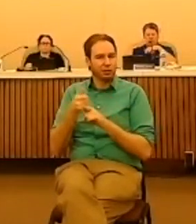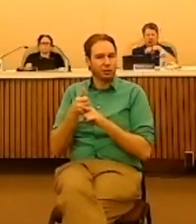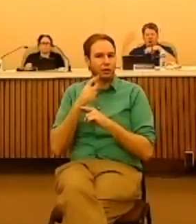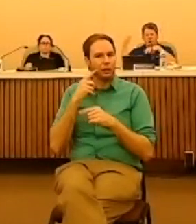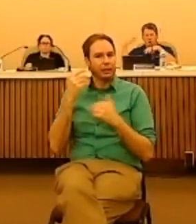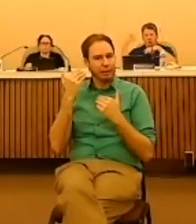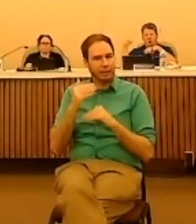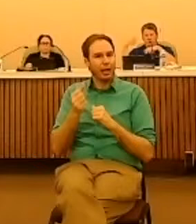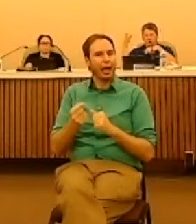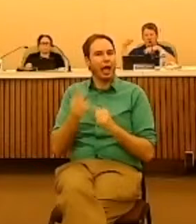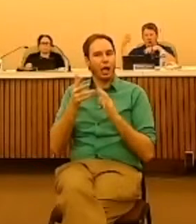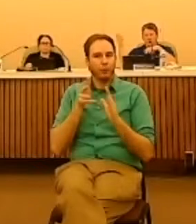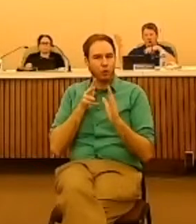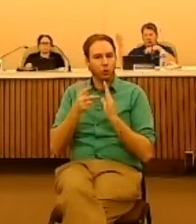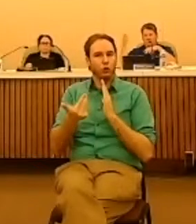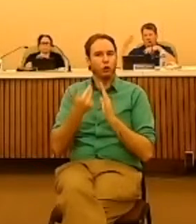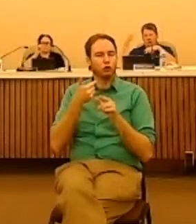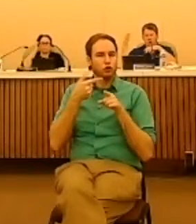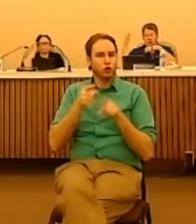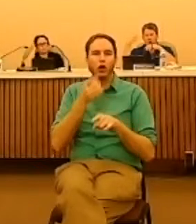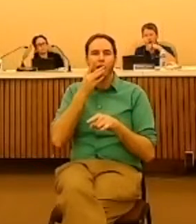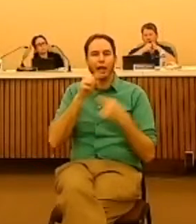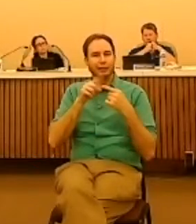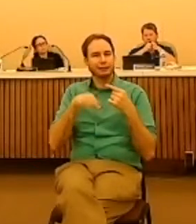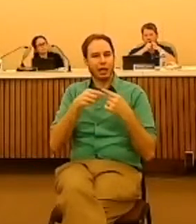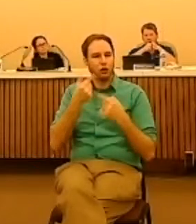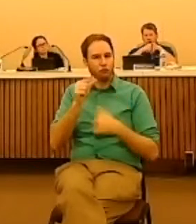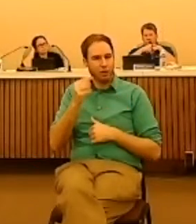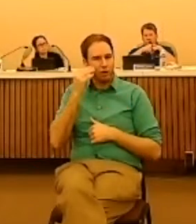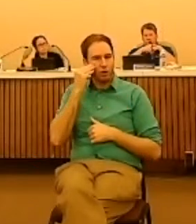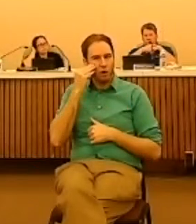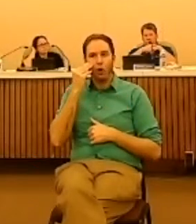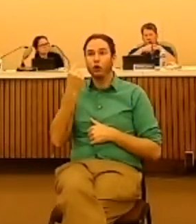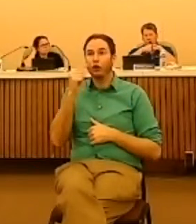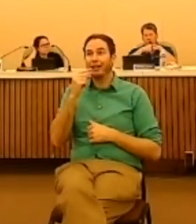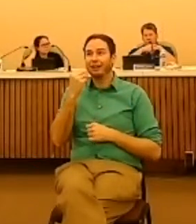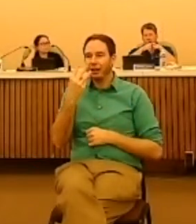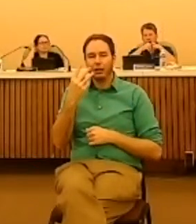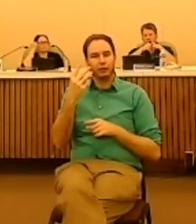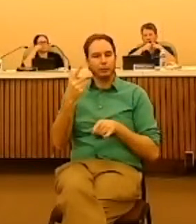let so many cars go through each light cycle. So if